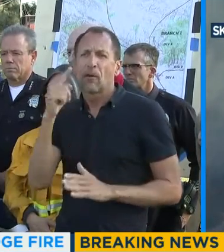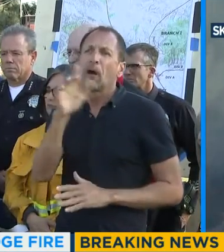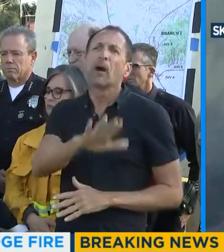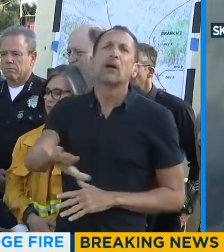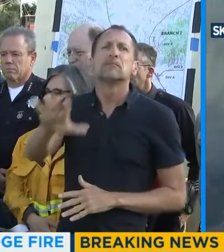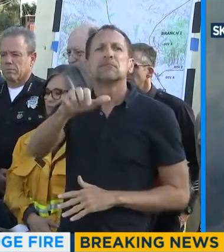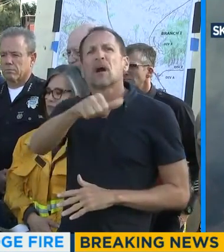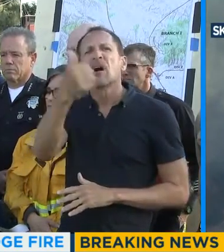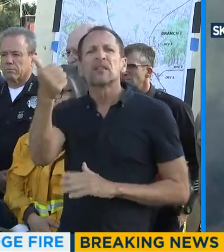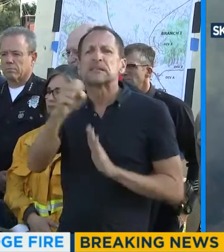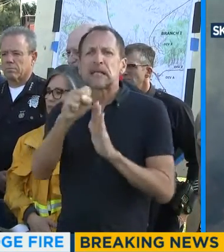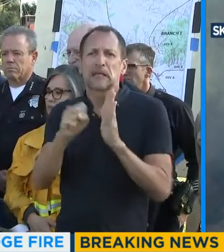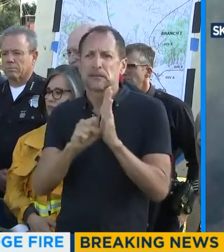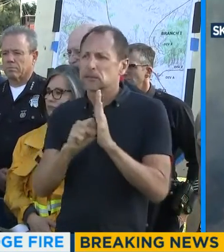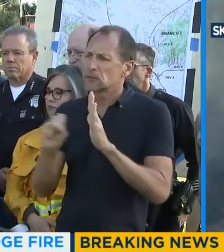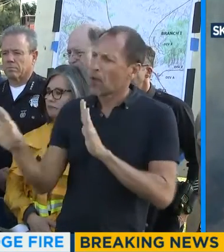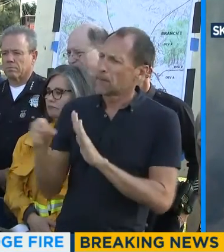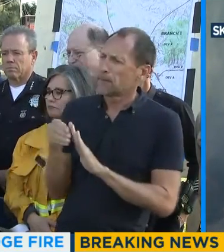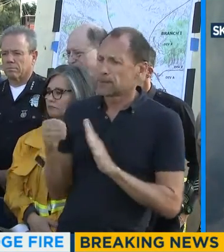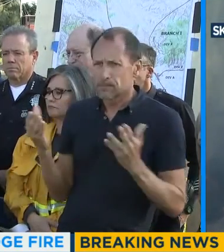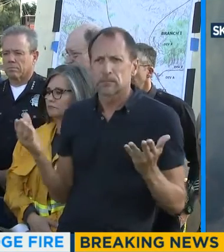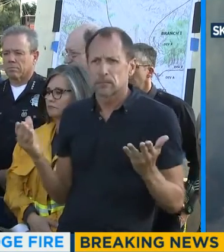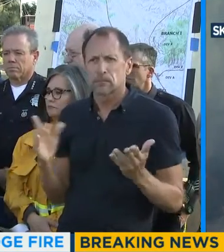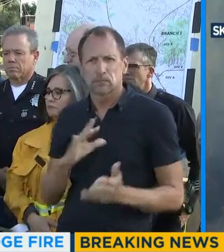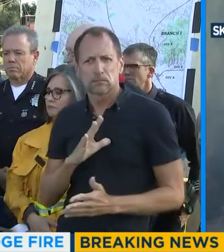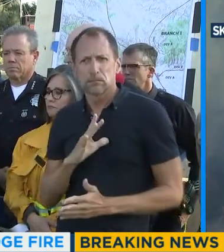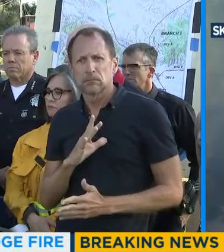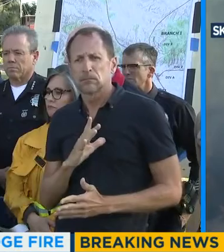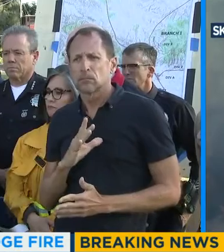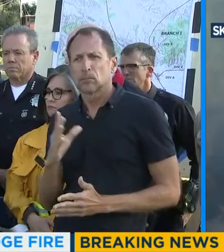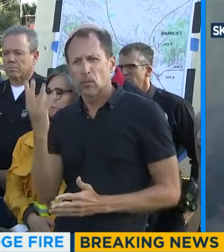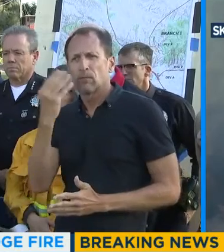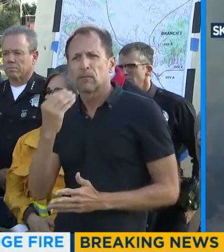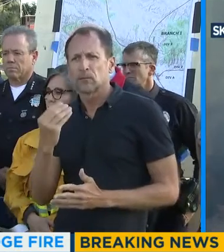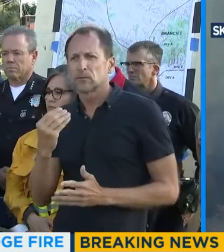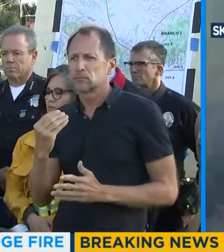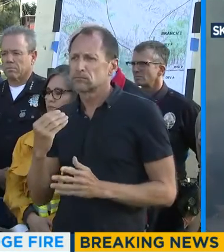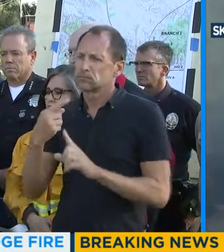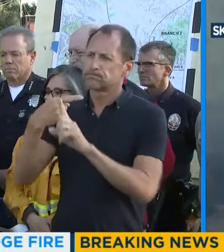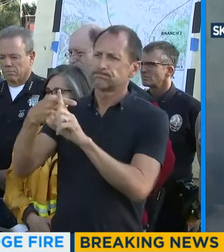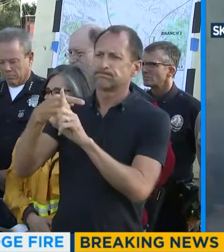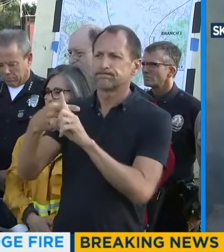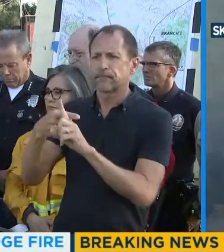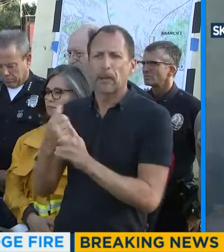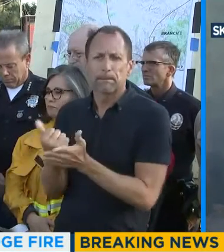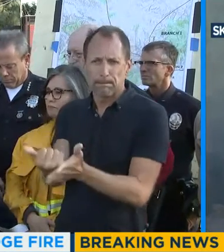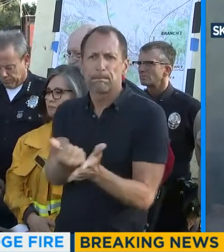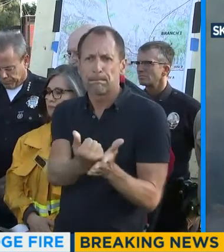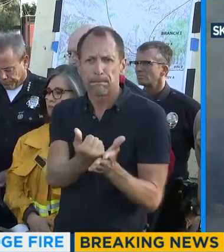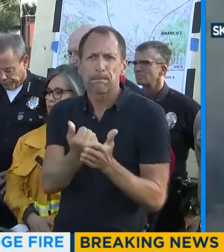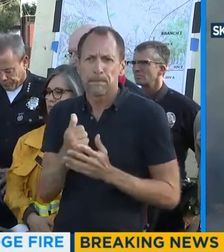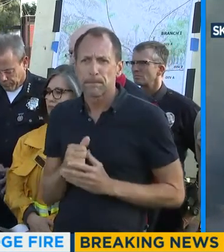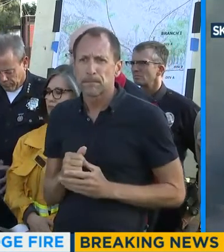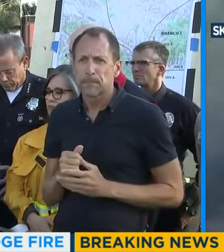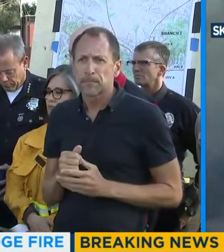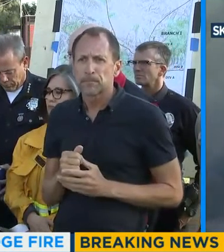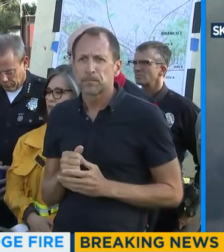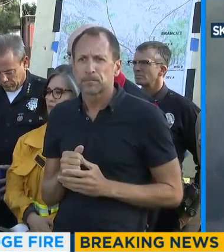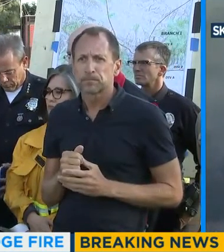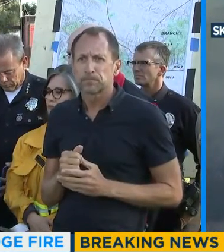country as we continue to make a positive impact. So with